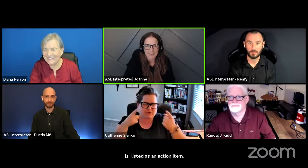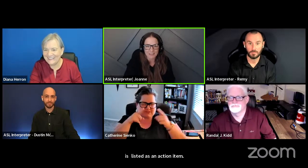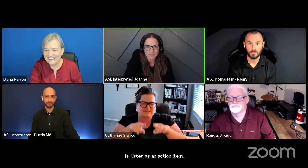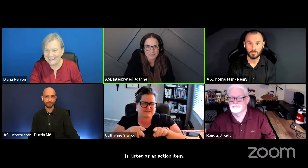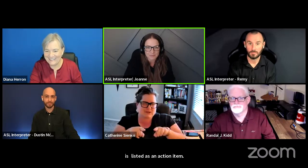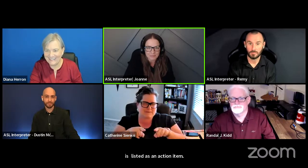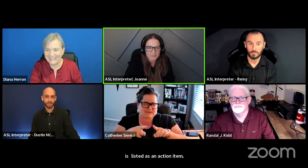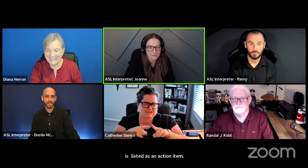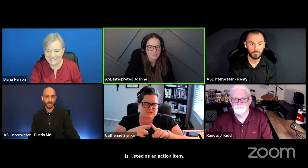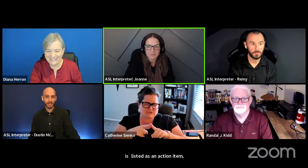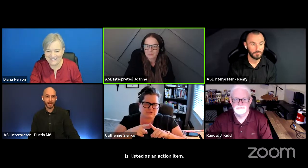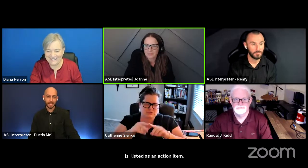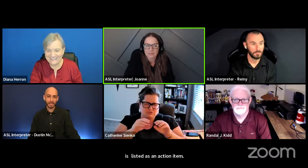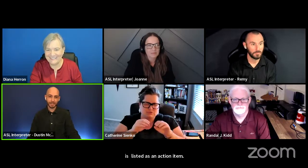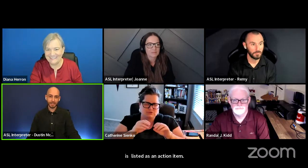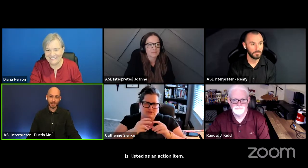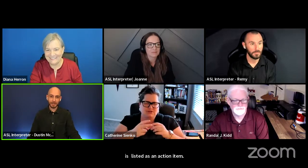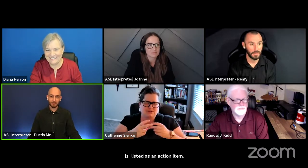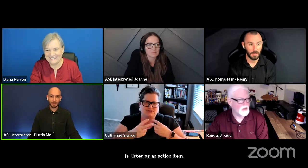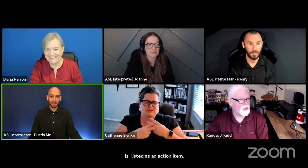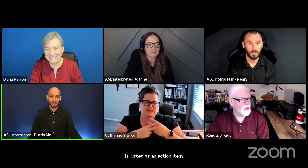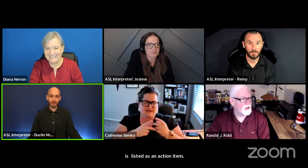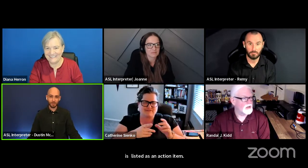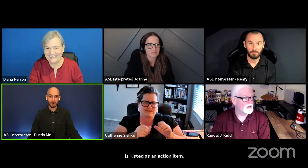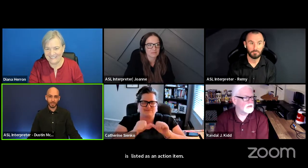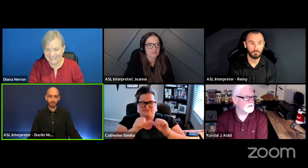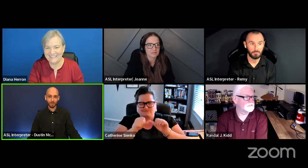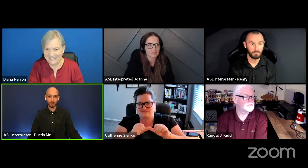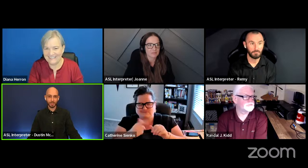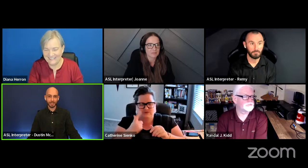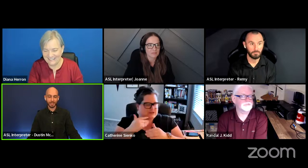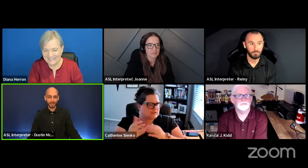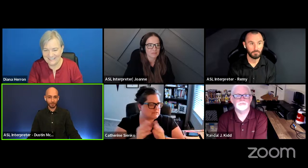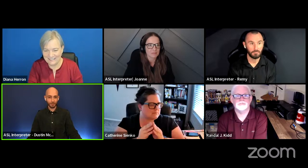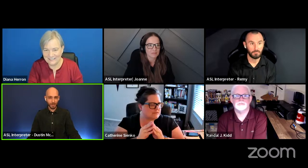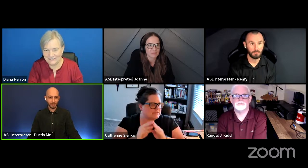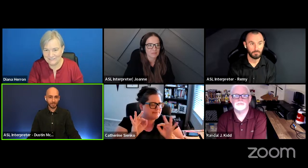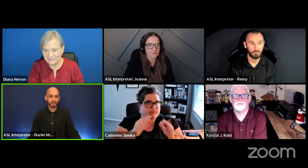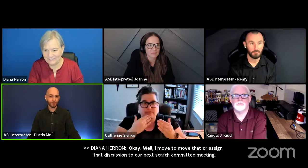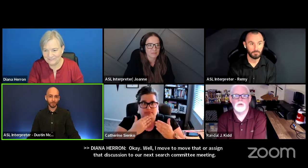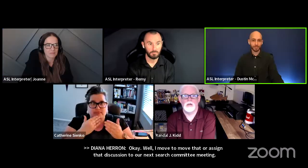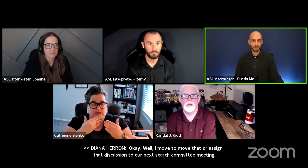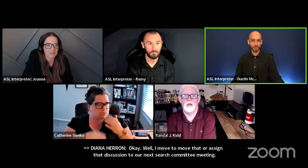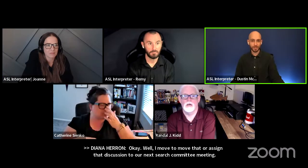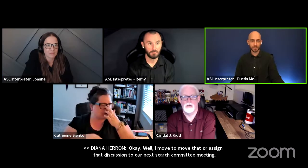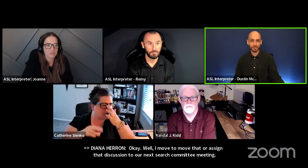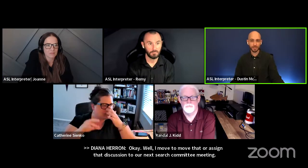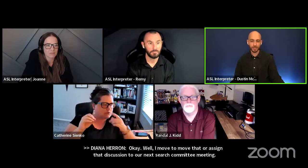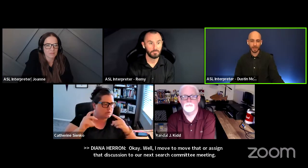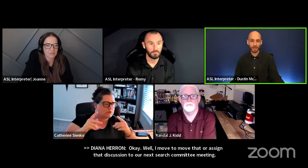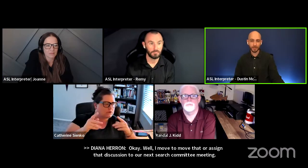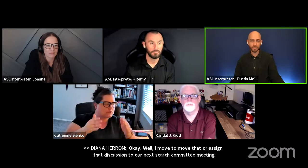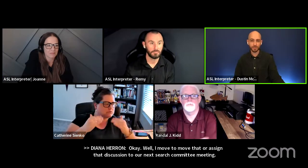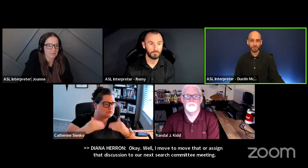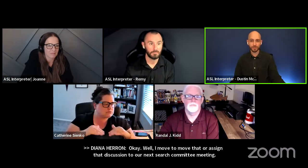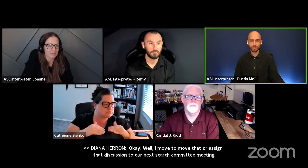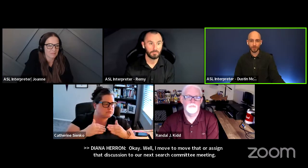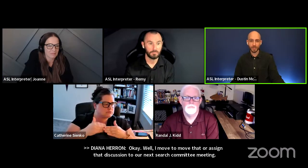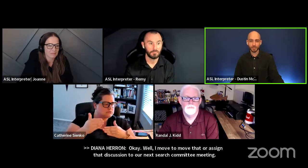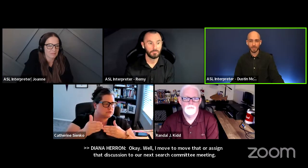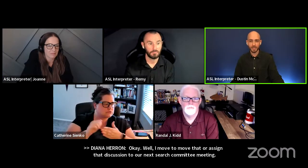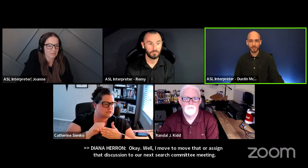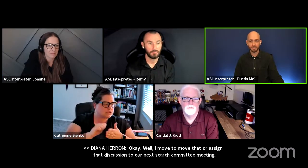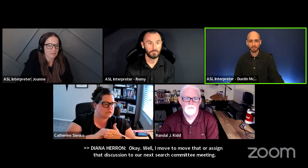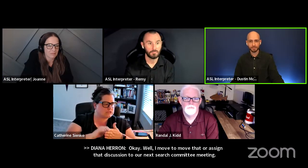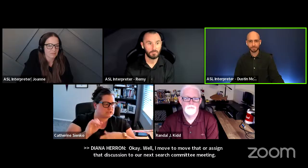committee meeting. And I think that everyone is probably in agreement that we will table these agenda items